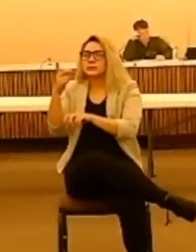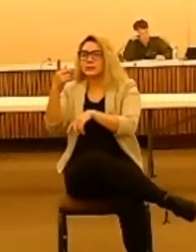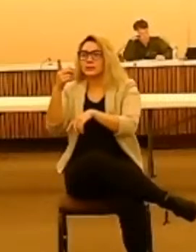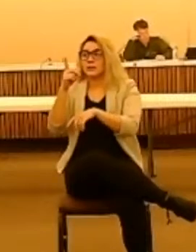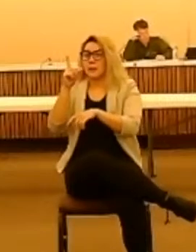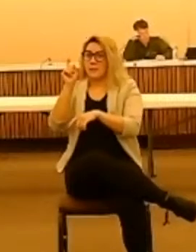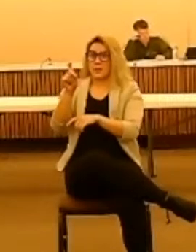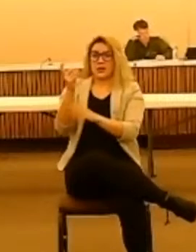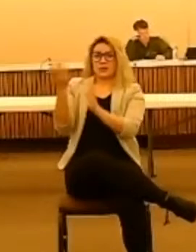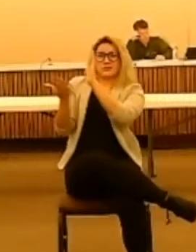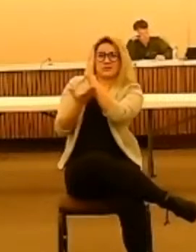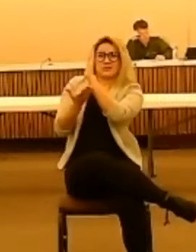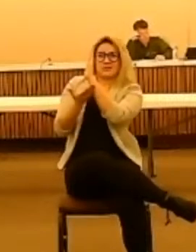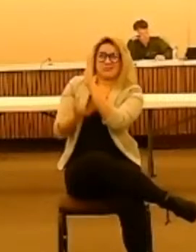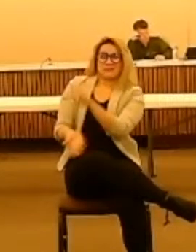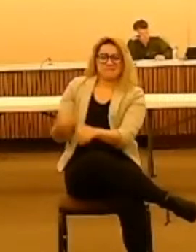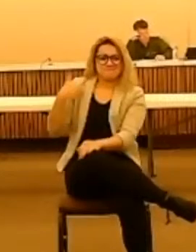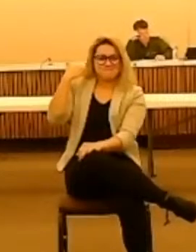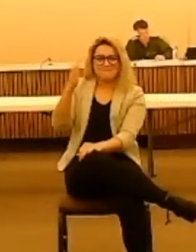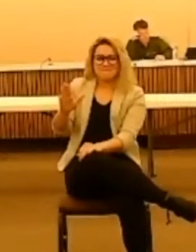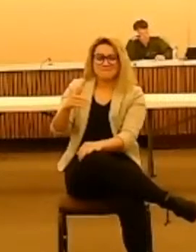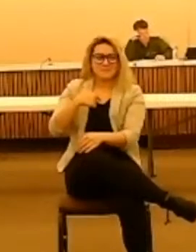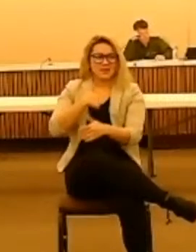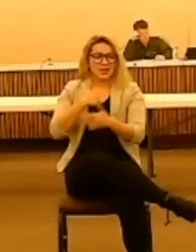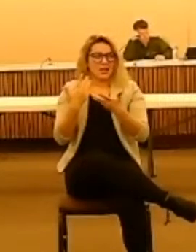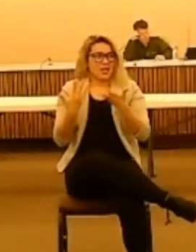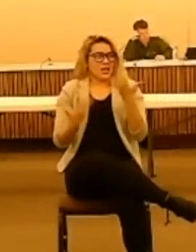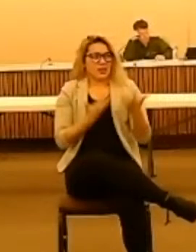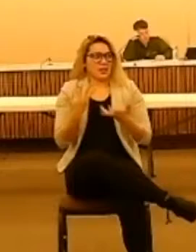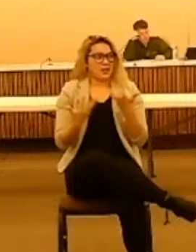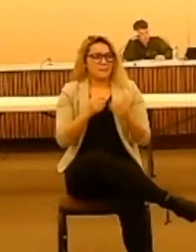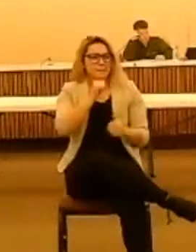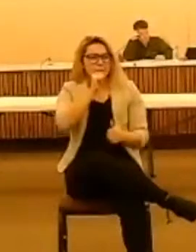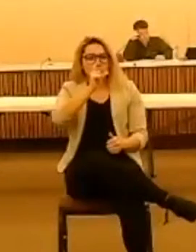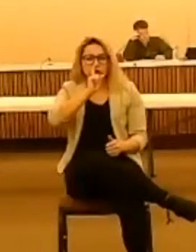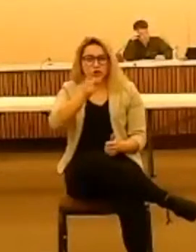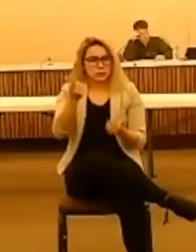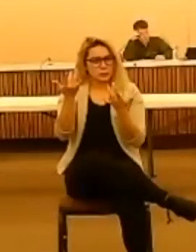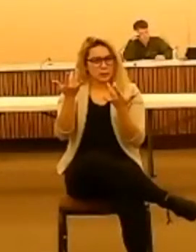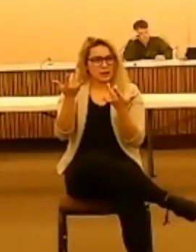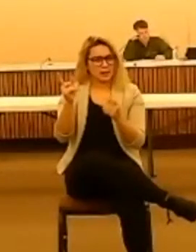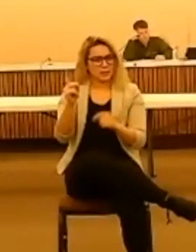My hands are up in the air, to be honest. I'm just a little shocked.